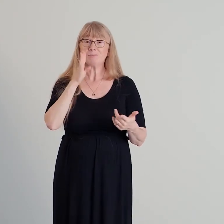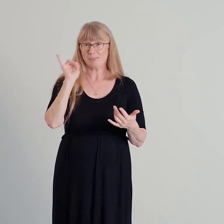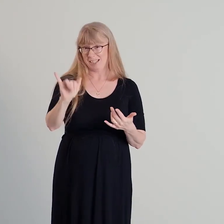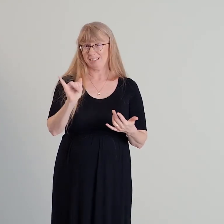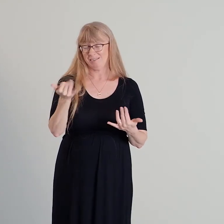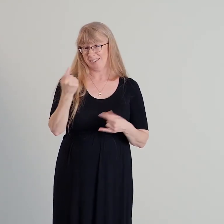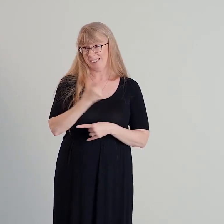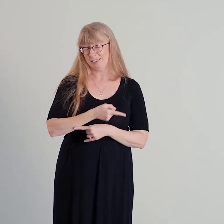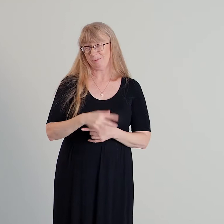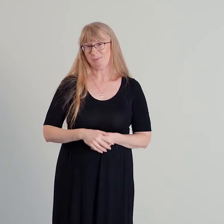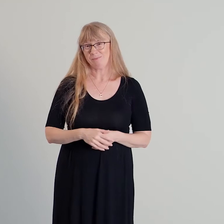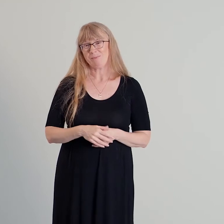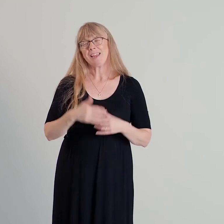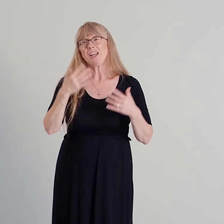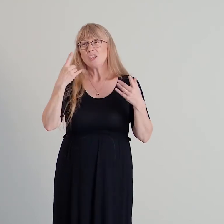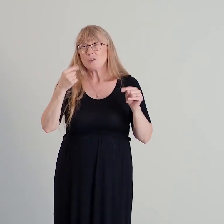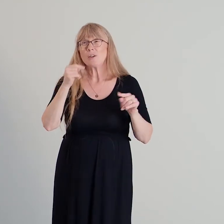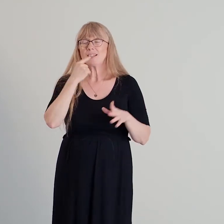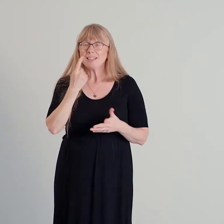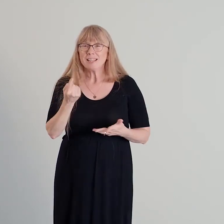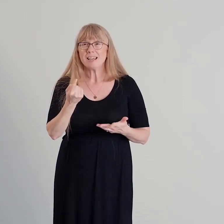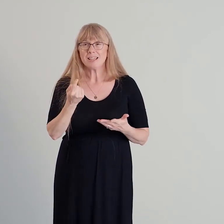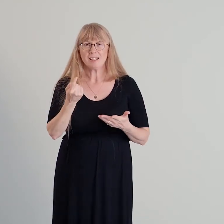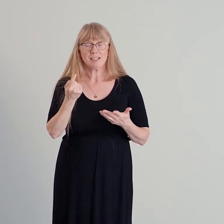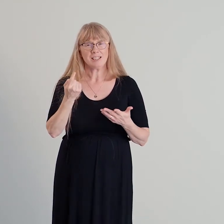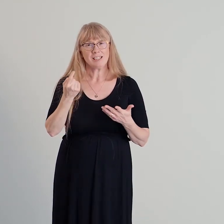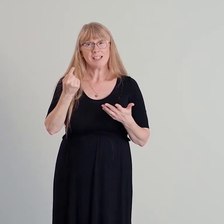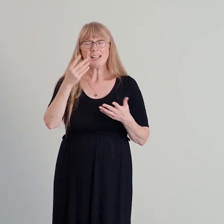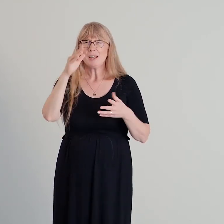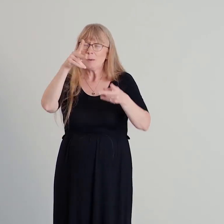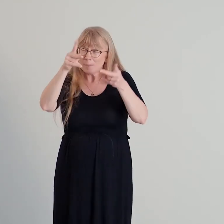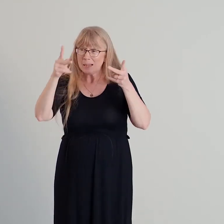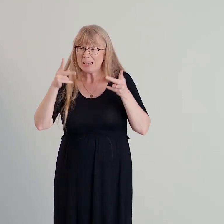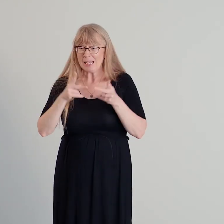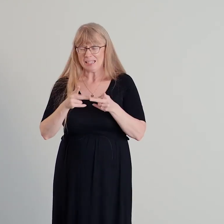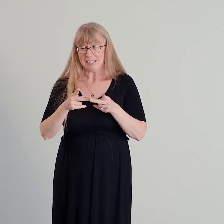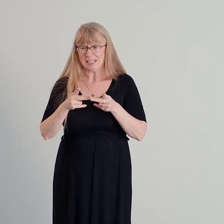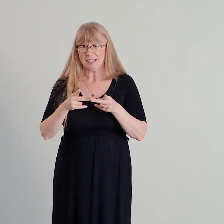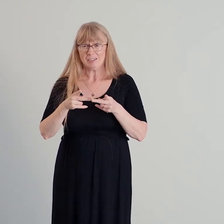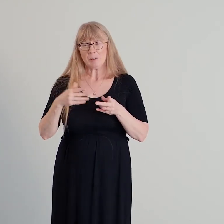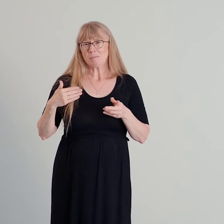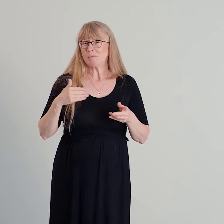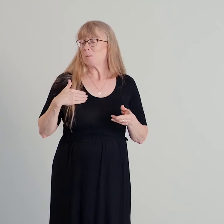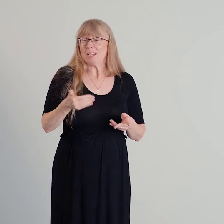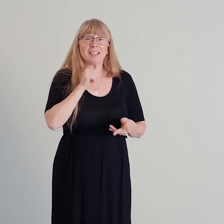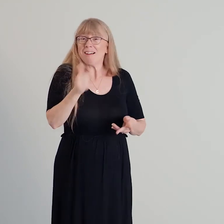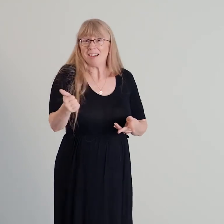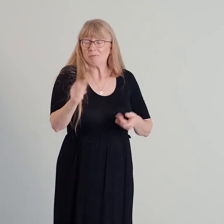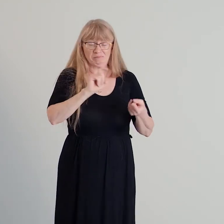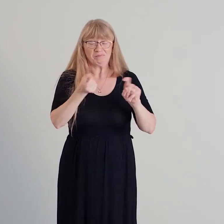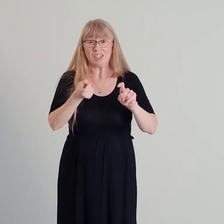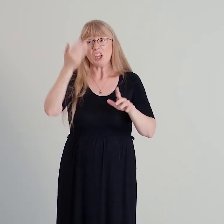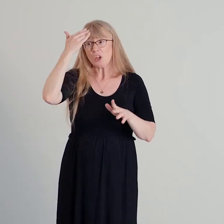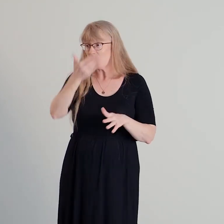today. That's how we're trying to say that when we get in that place where we're not willing to change, though we know things